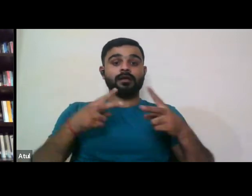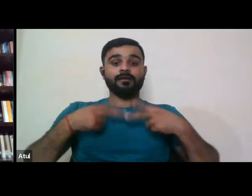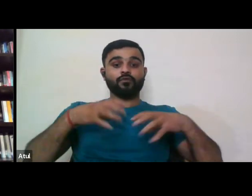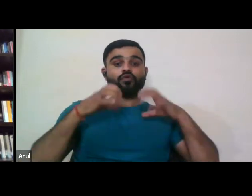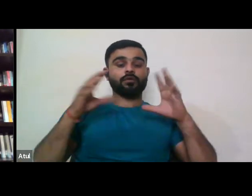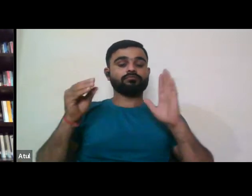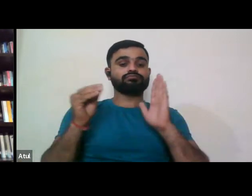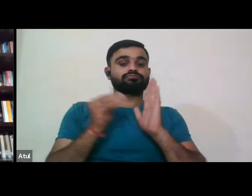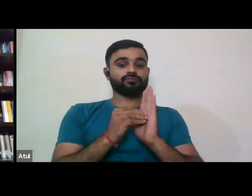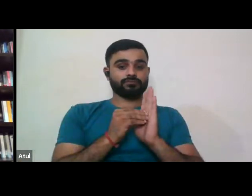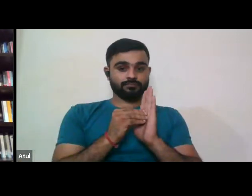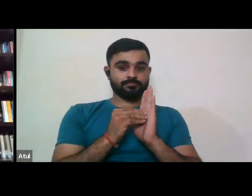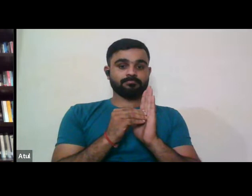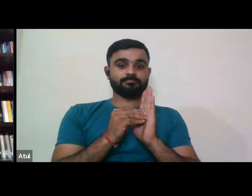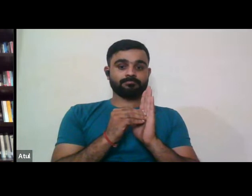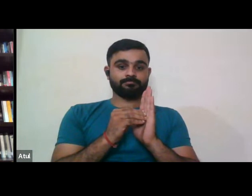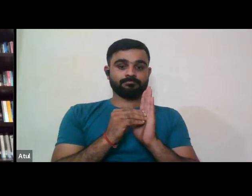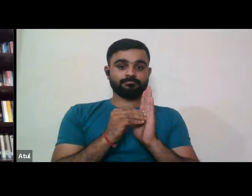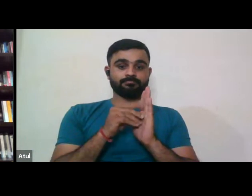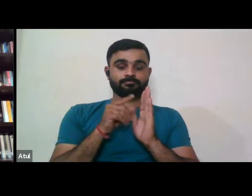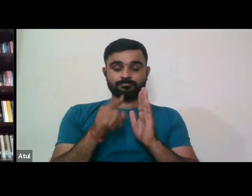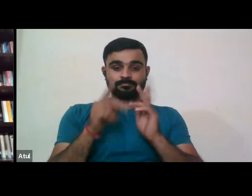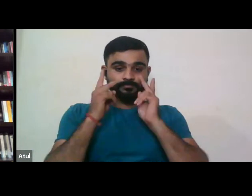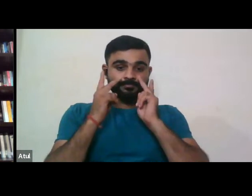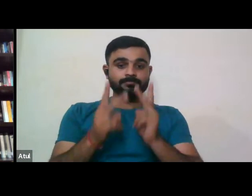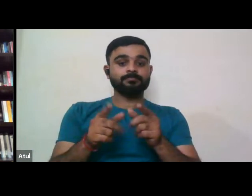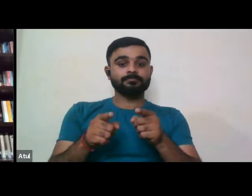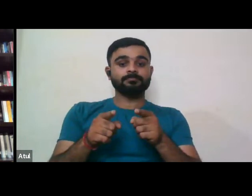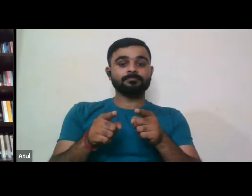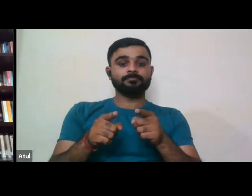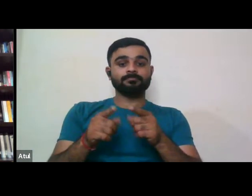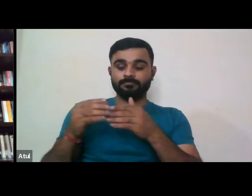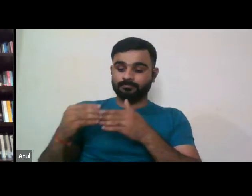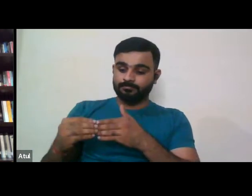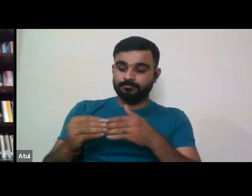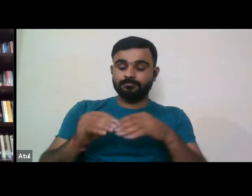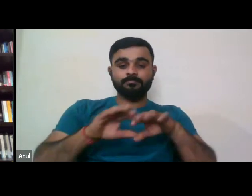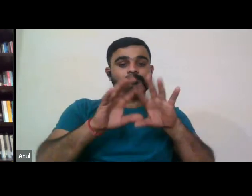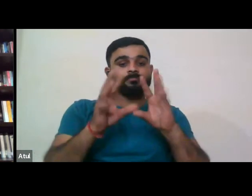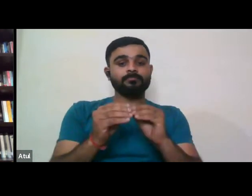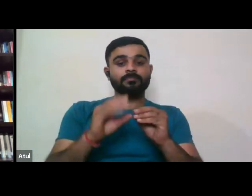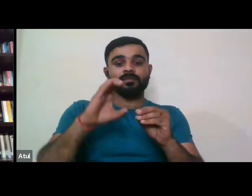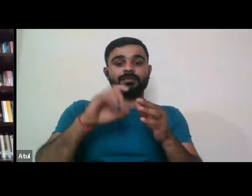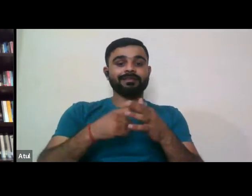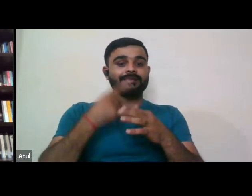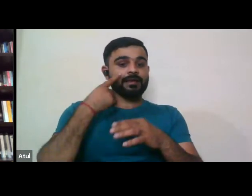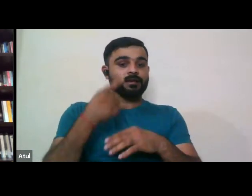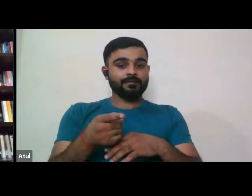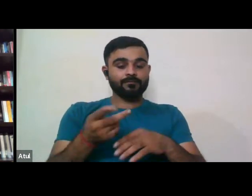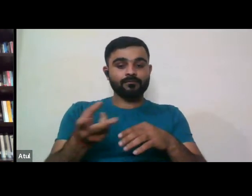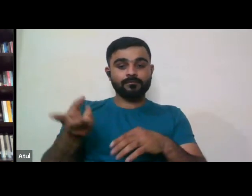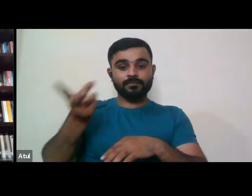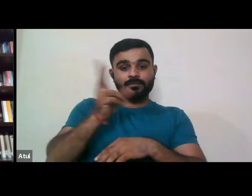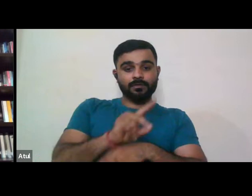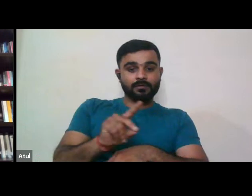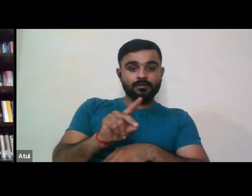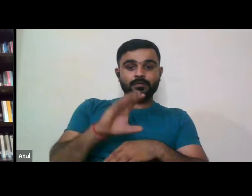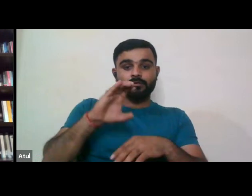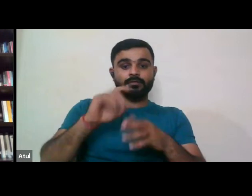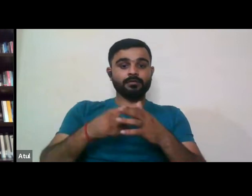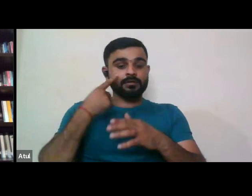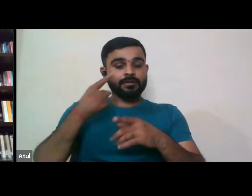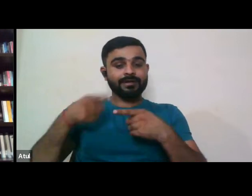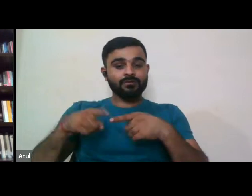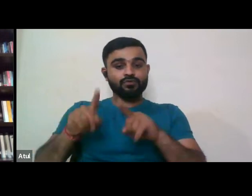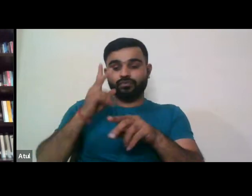bench matters. So this seems to be a trend across all CJIs. Again, will the CJI